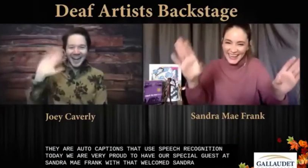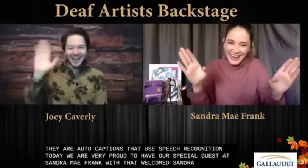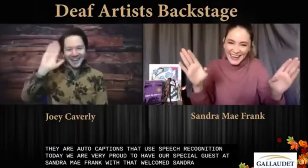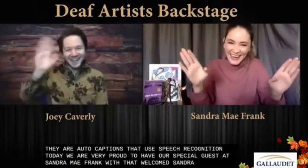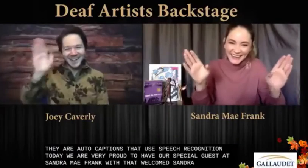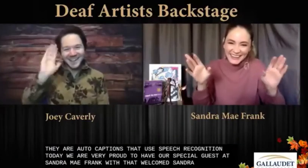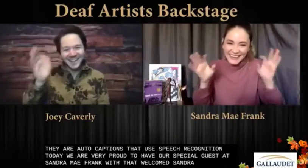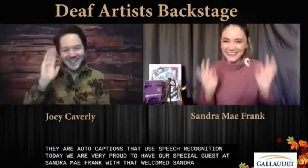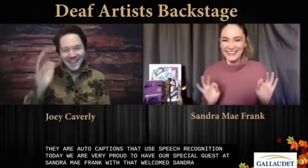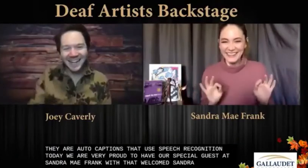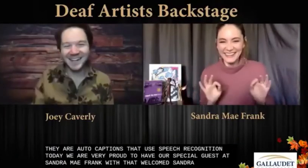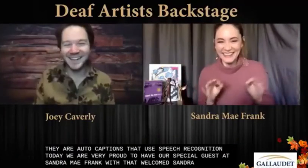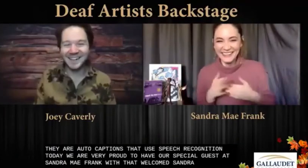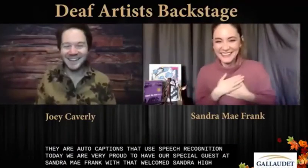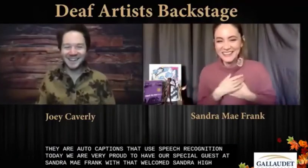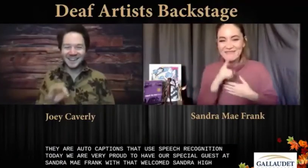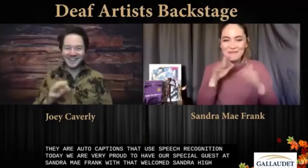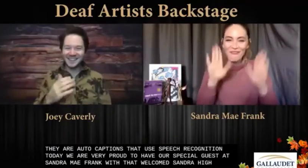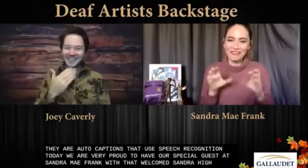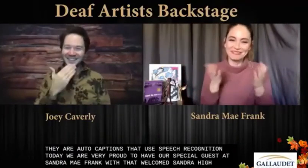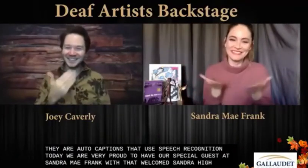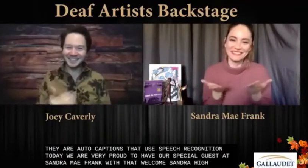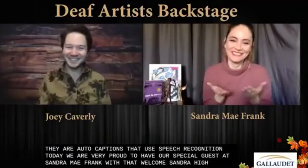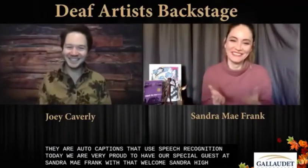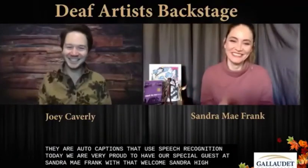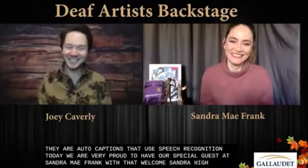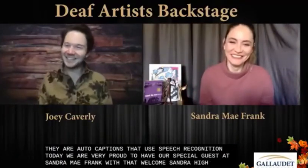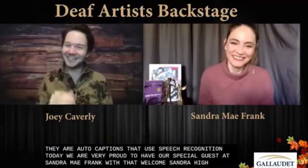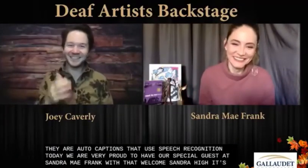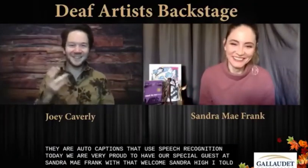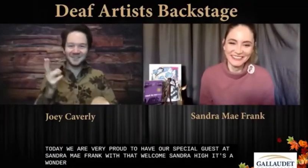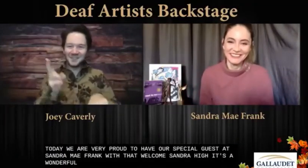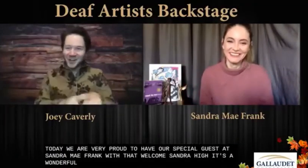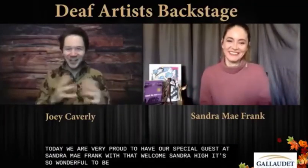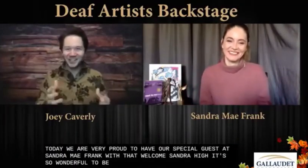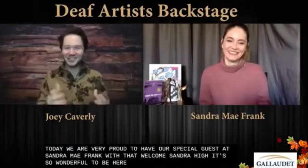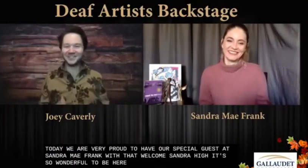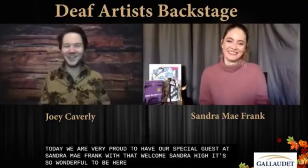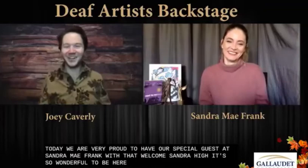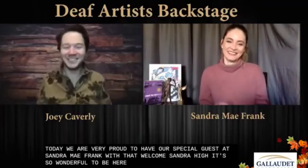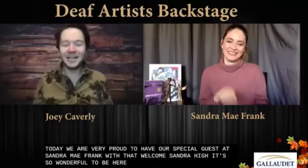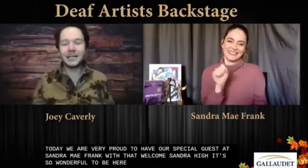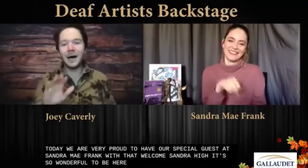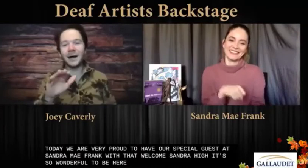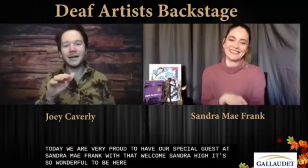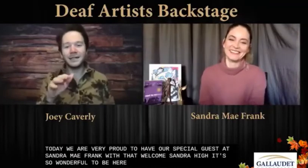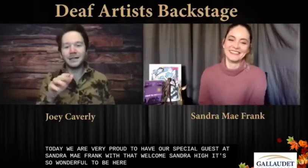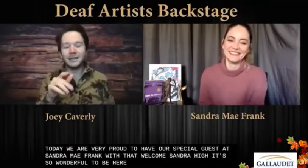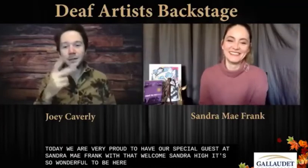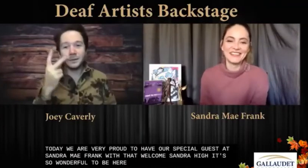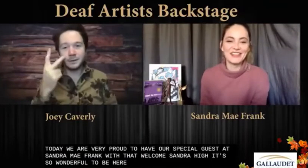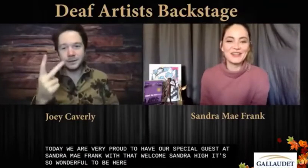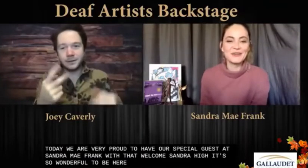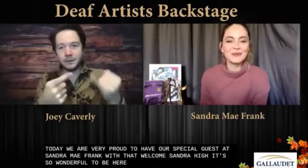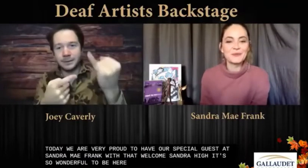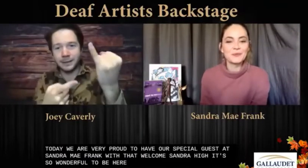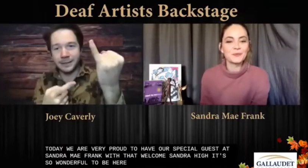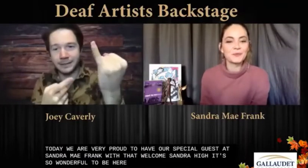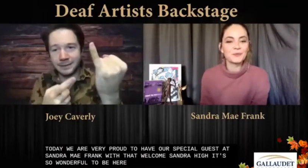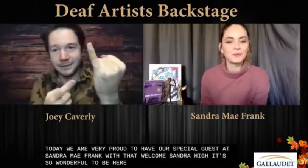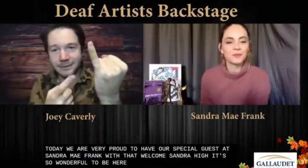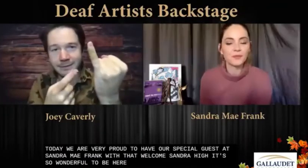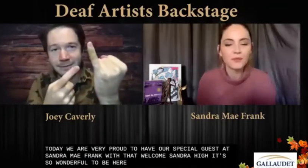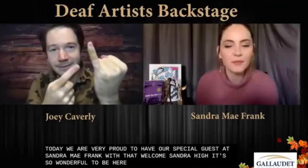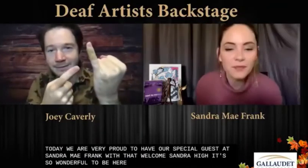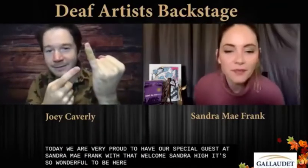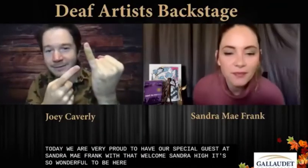hi it's so wonderful to be here absolutely it's wonderful to have you